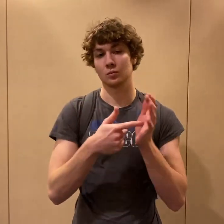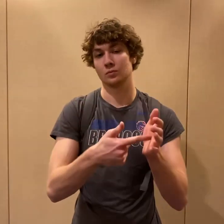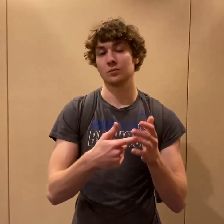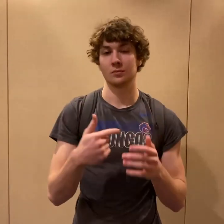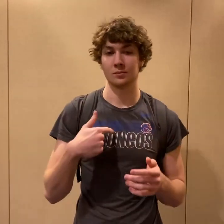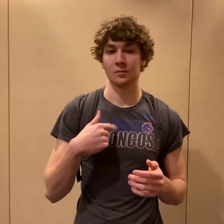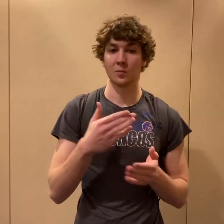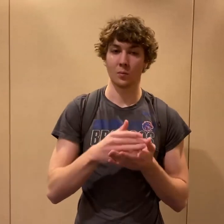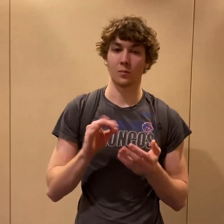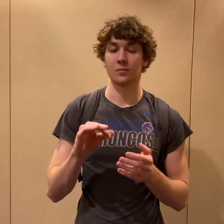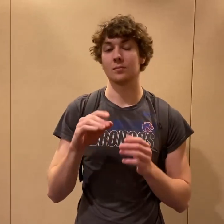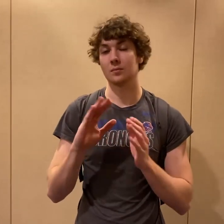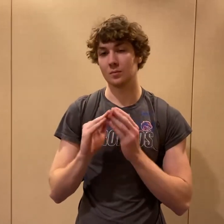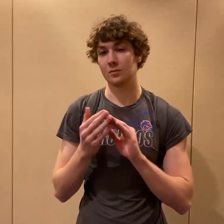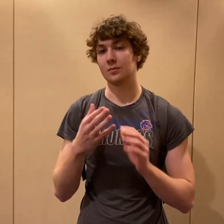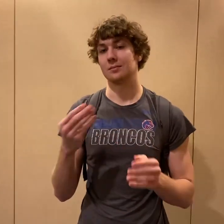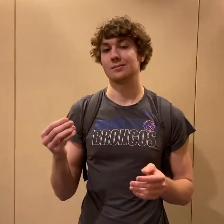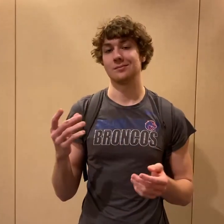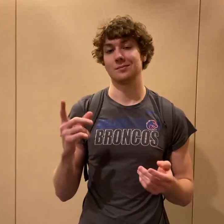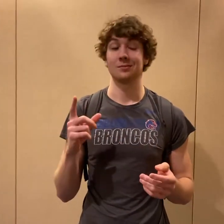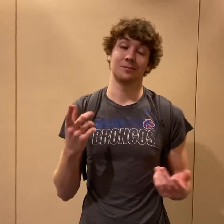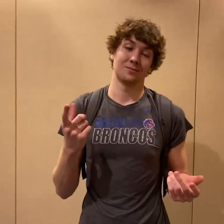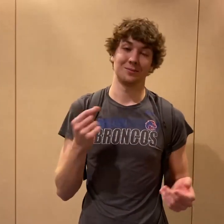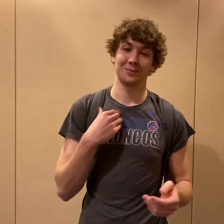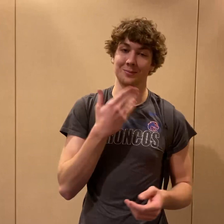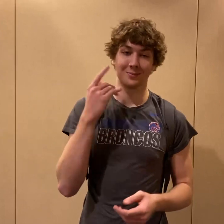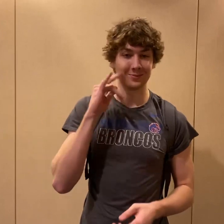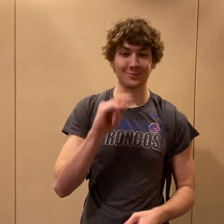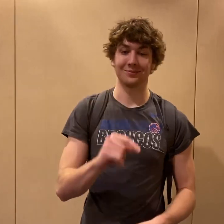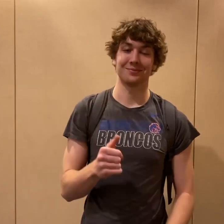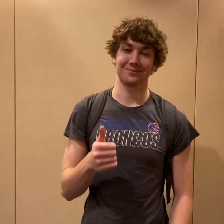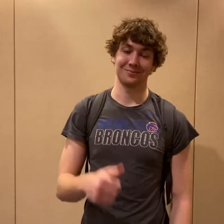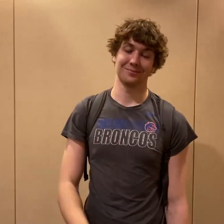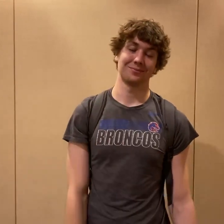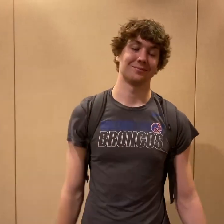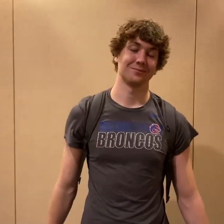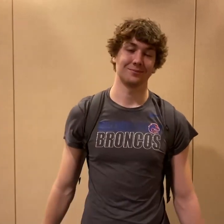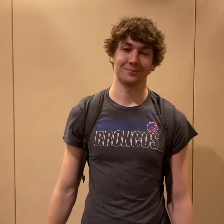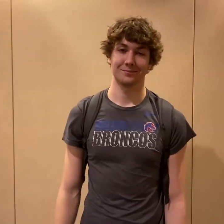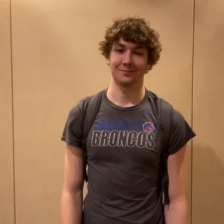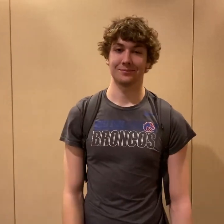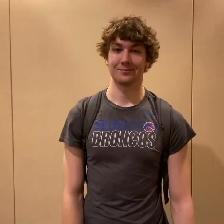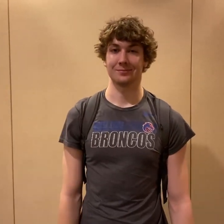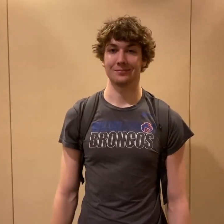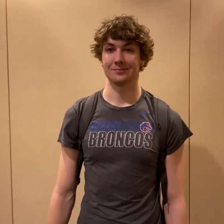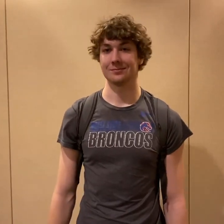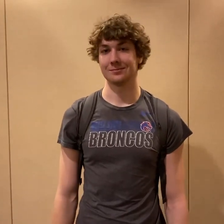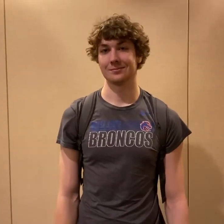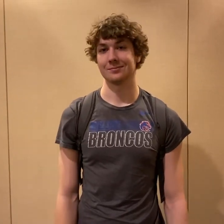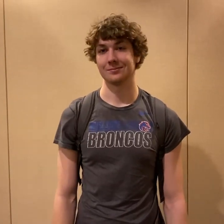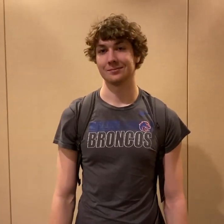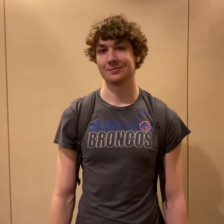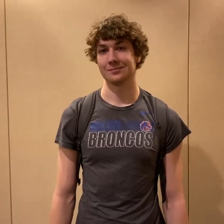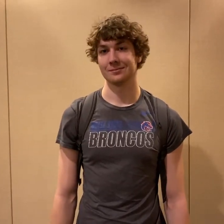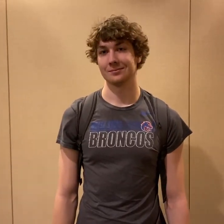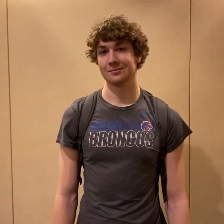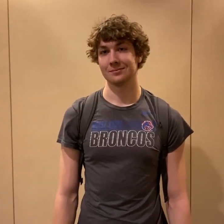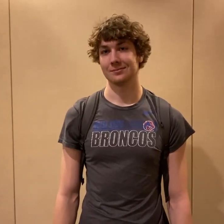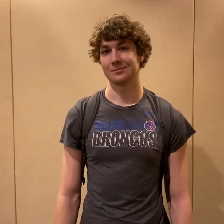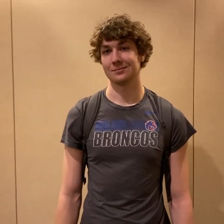that I'm part of the community and do my best for the whole community. What's, you know, as you look forward just to the future for you, what, what's, what part of your game